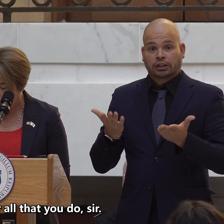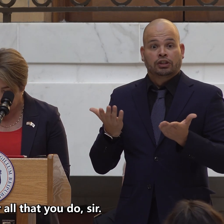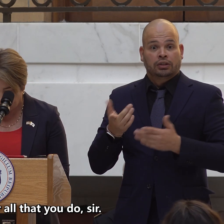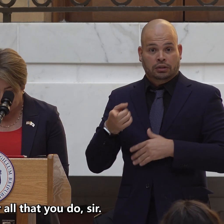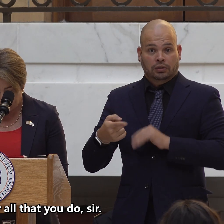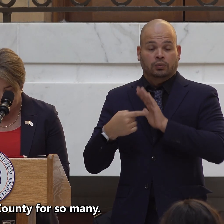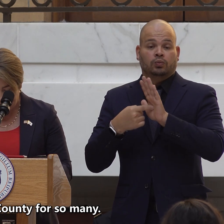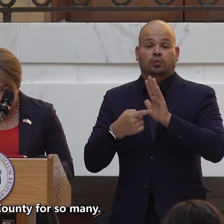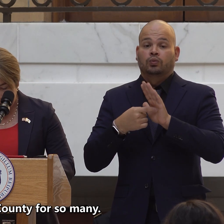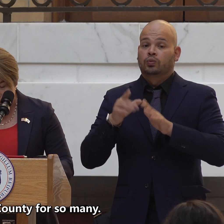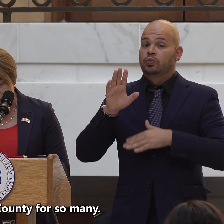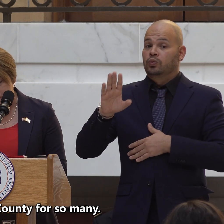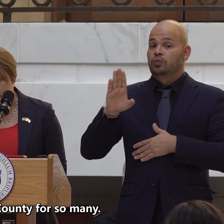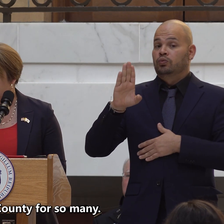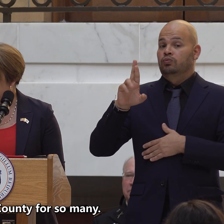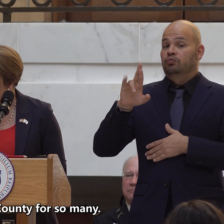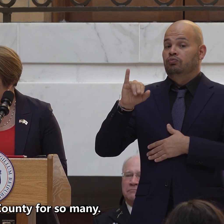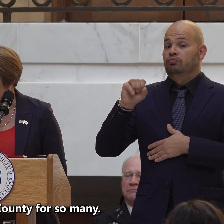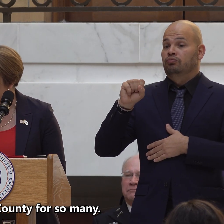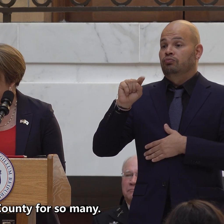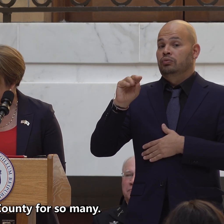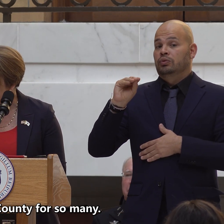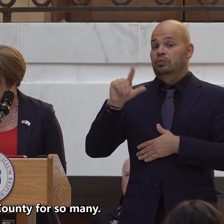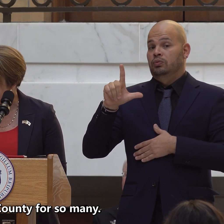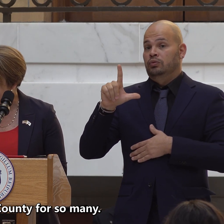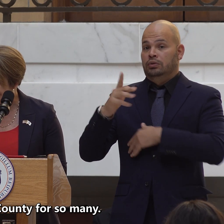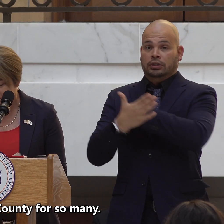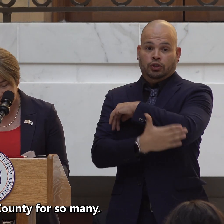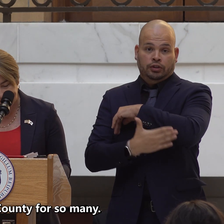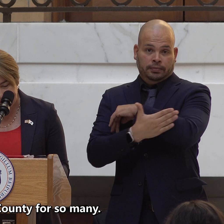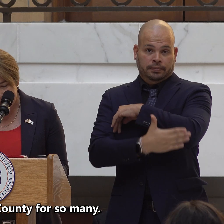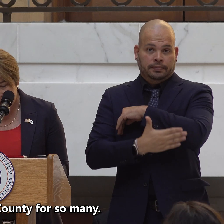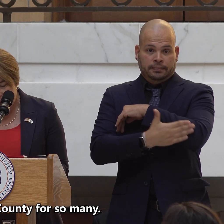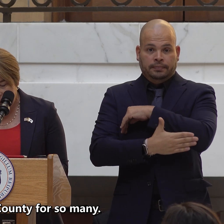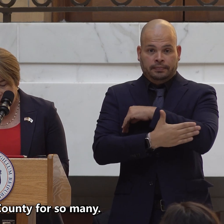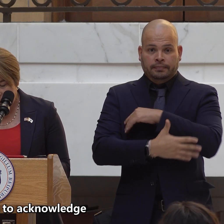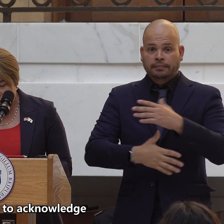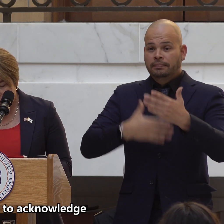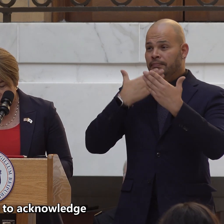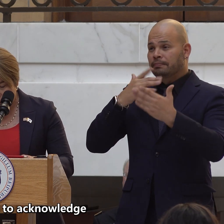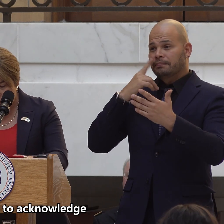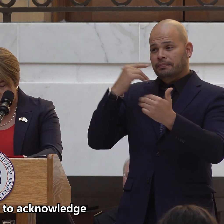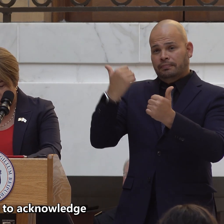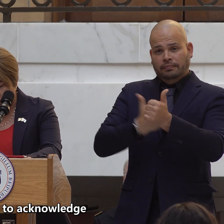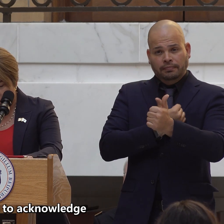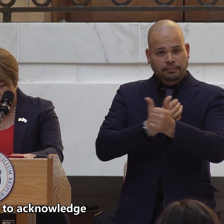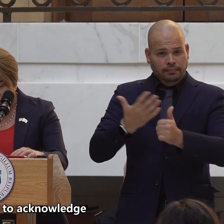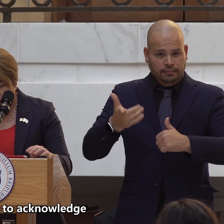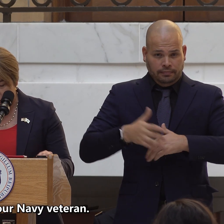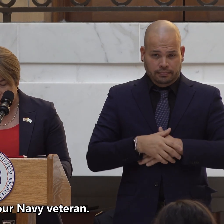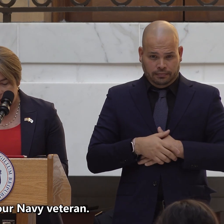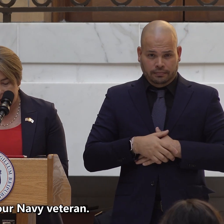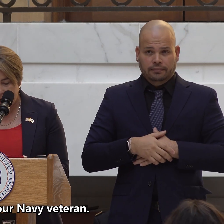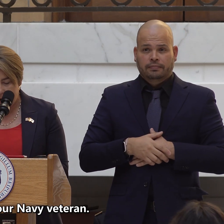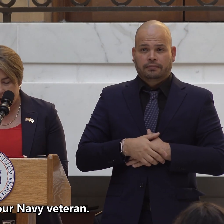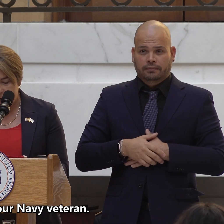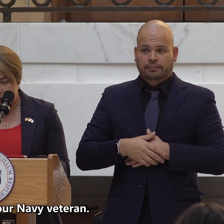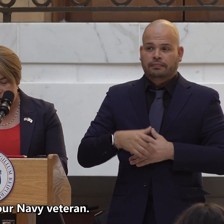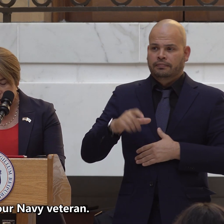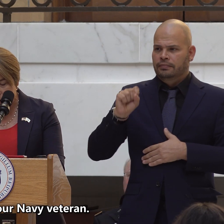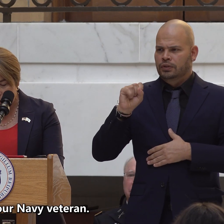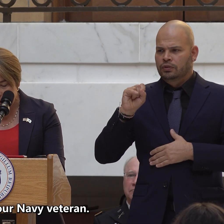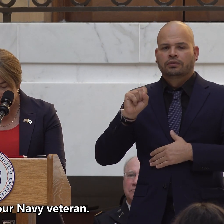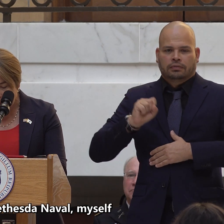all that you do, sir, in Bristol County for so many. I also want to acknowledge and thank